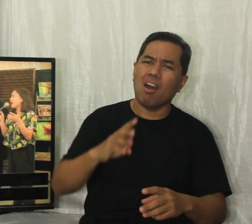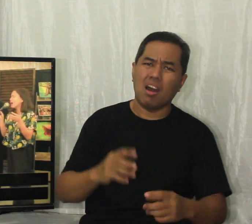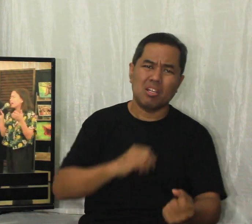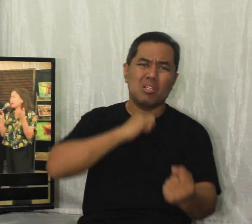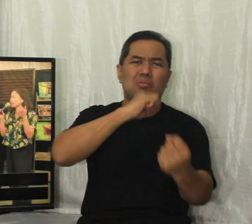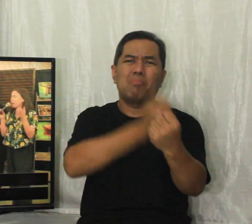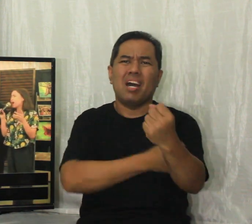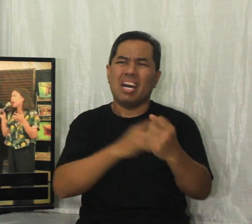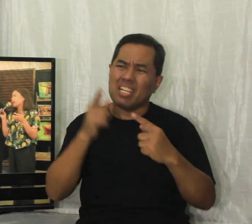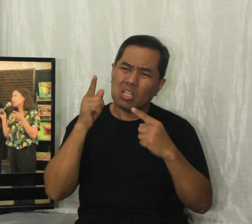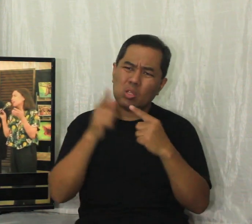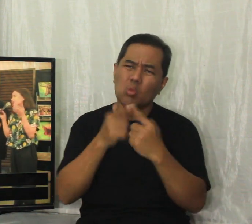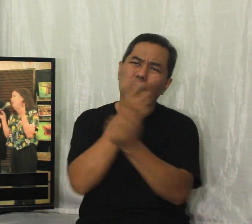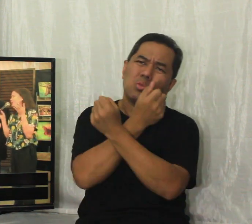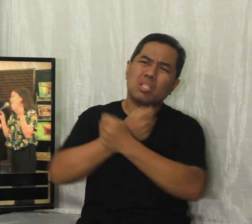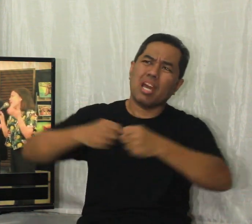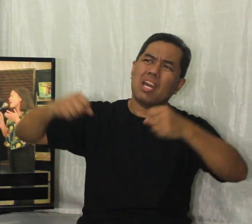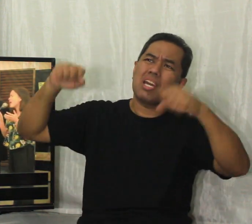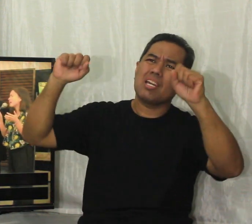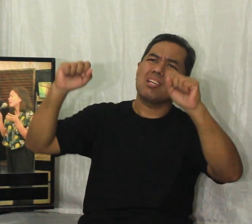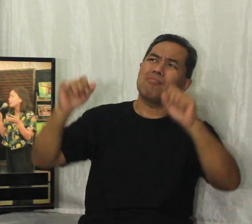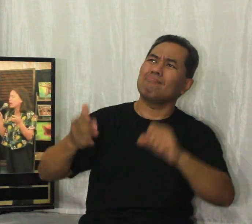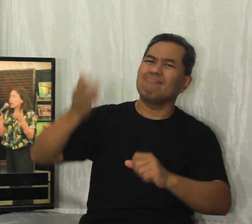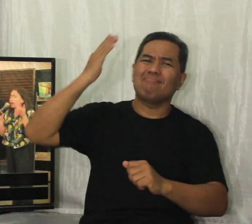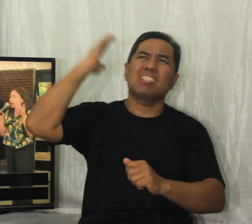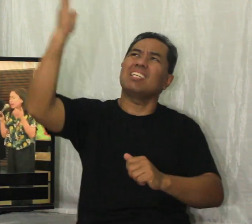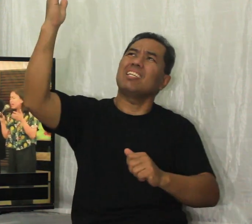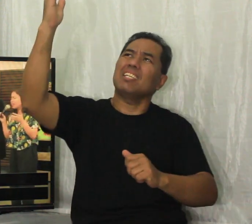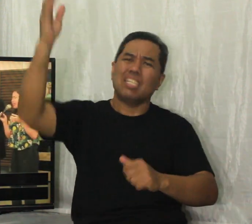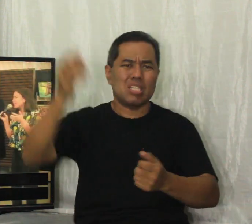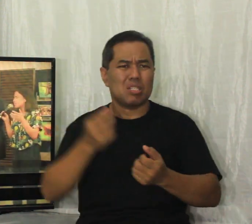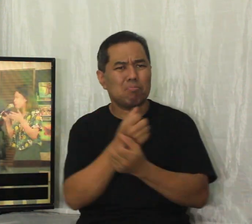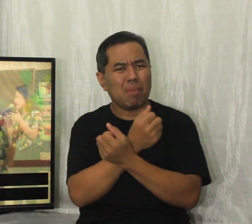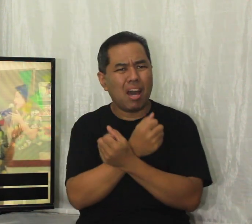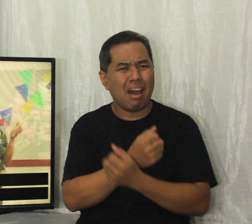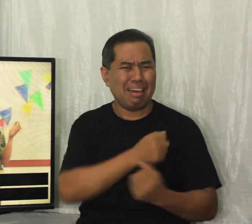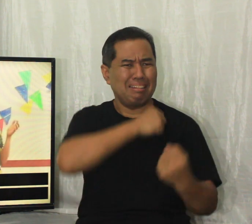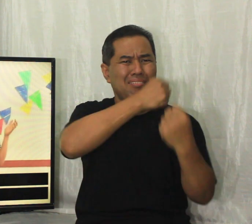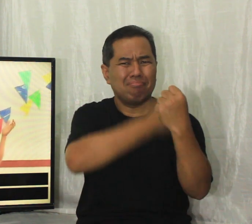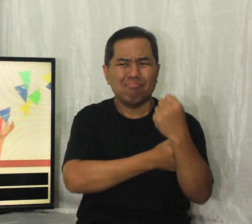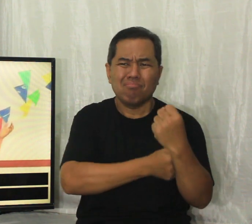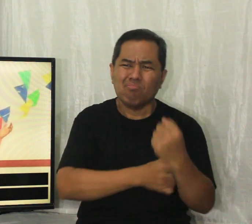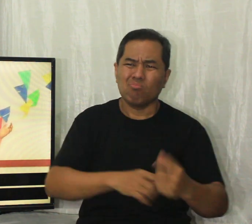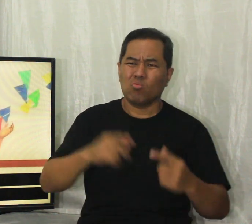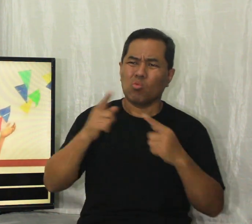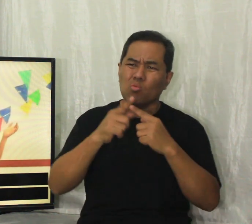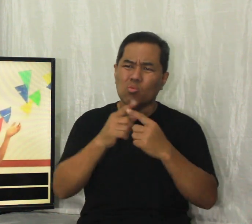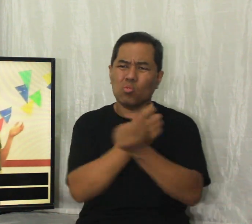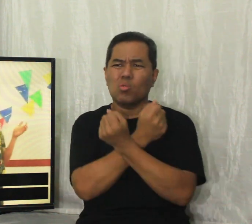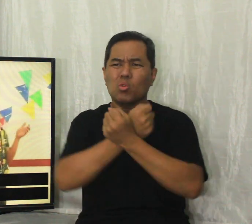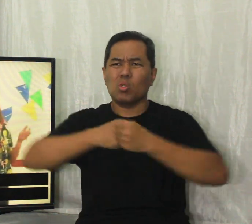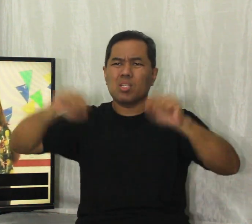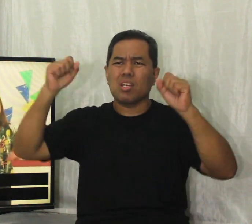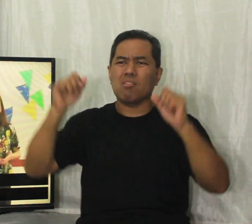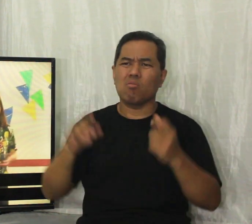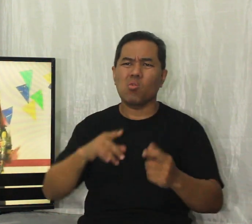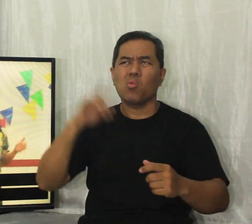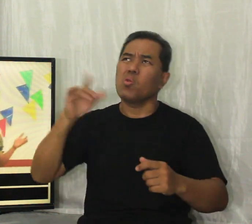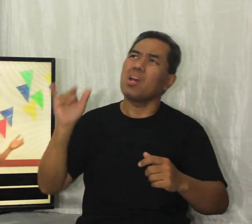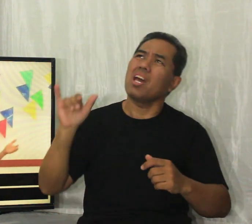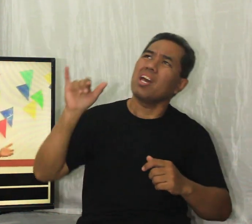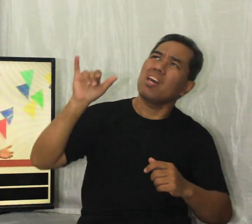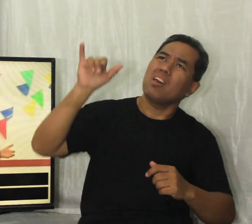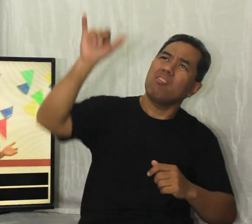my God is mighty to save. He is mighty to save.